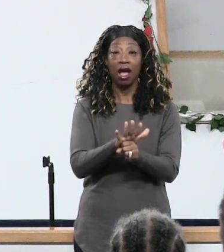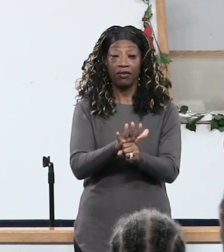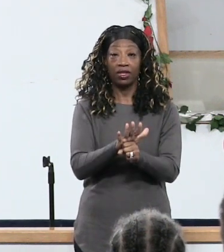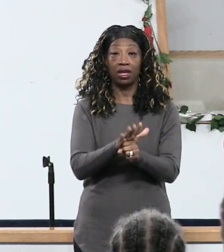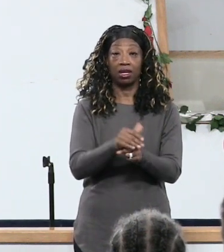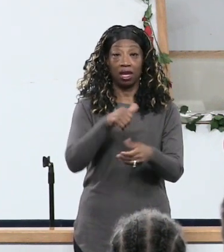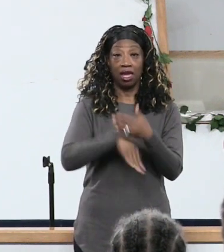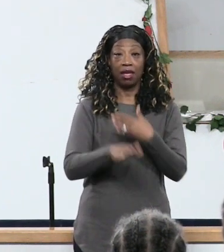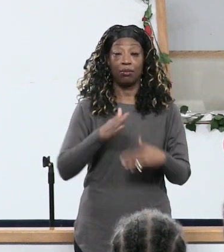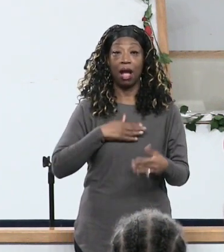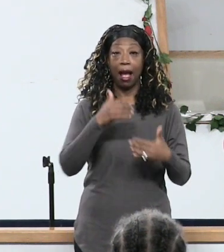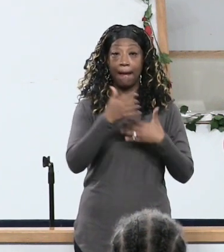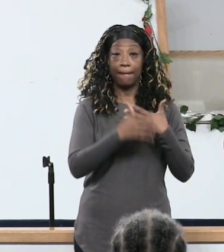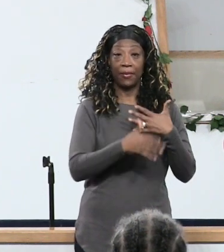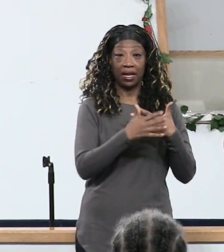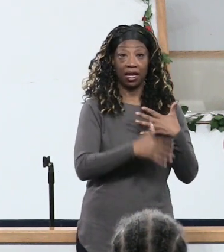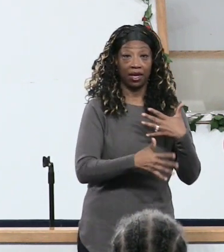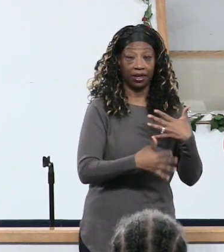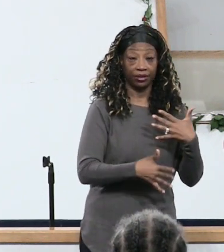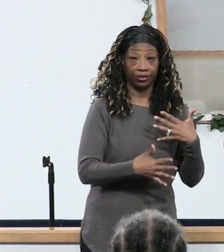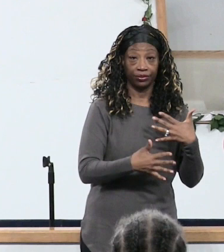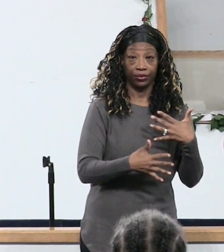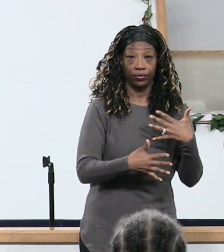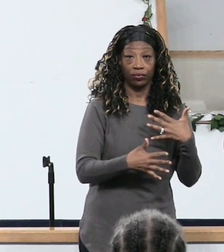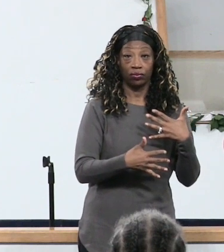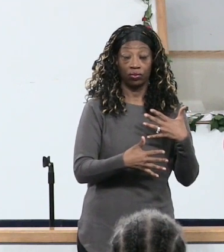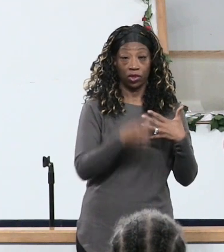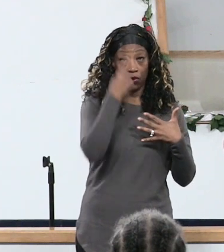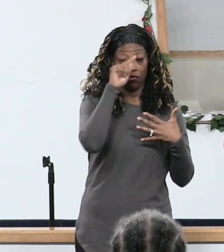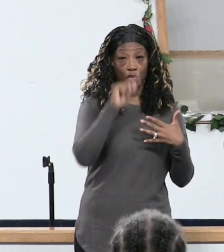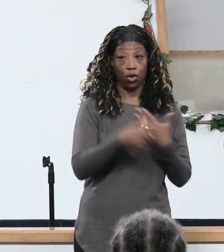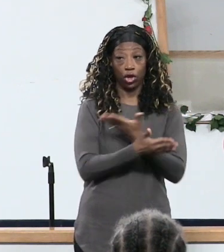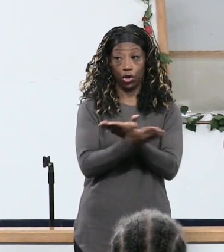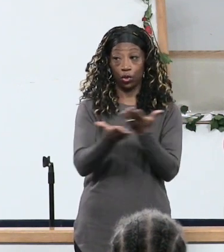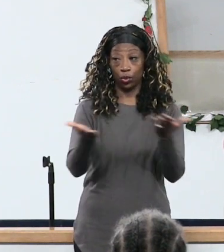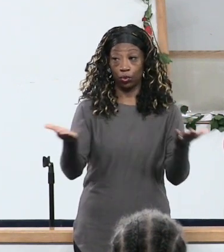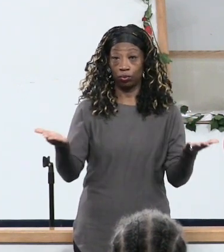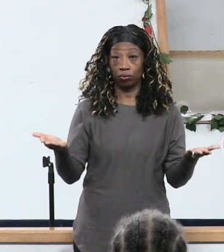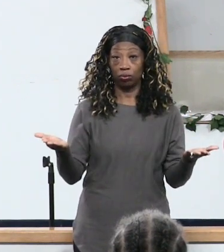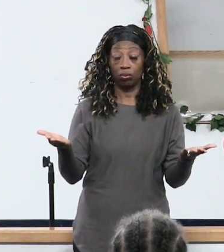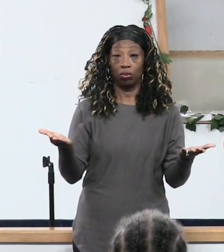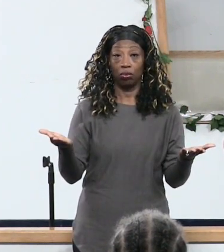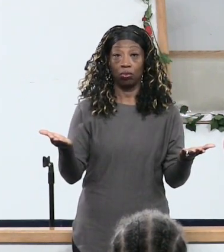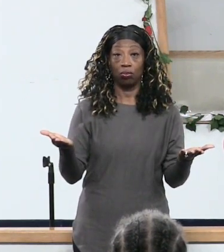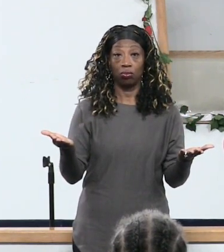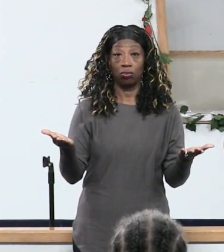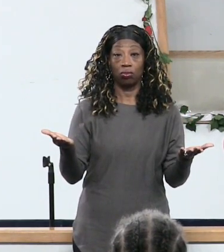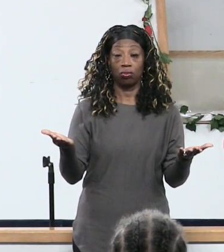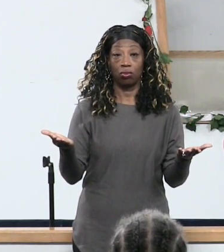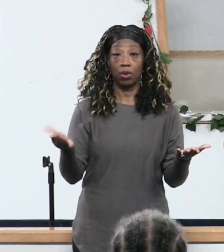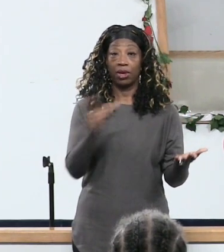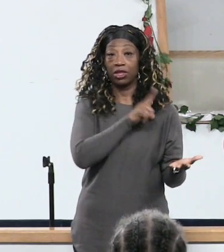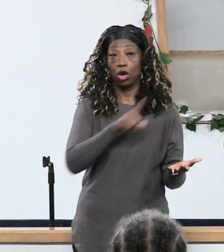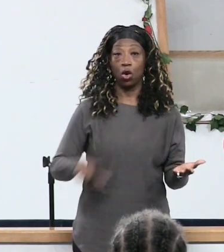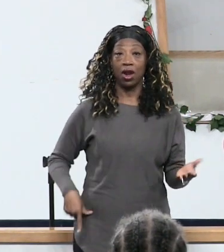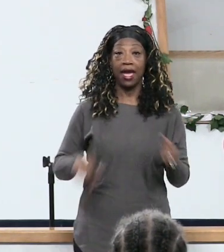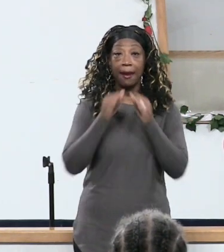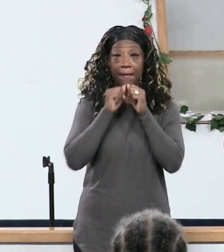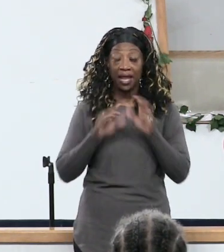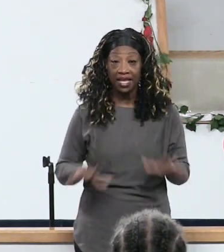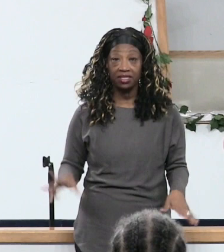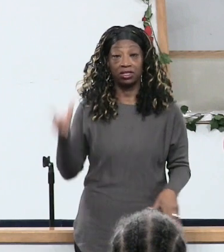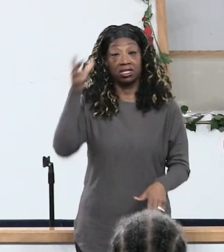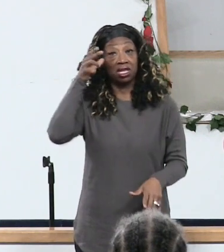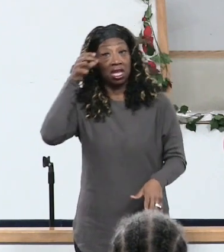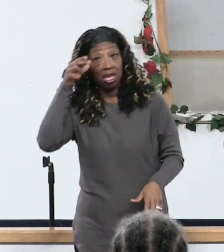blood, which is shed for you. May the Lord add a blessing to the hearing